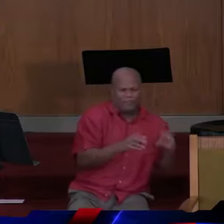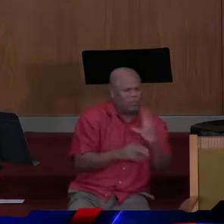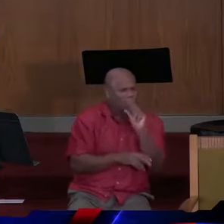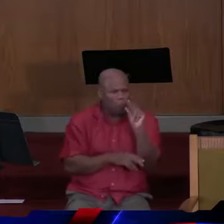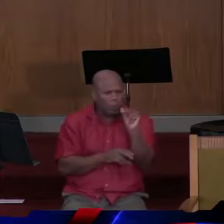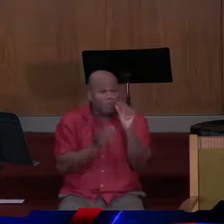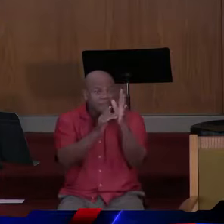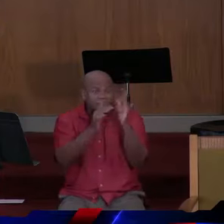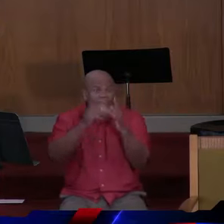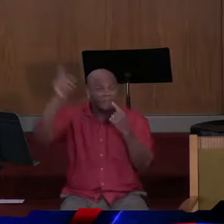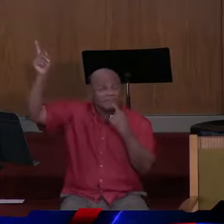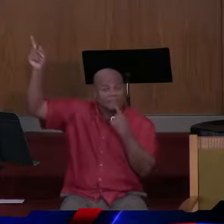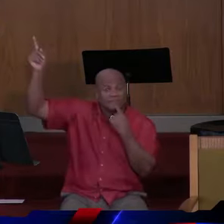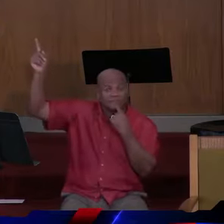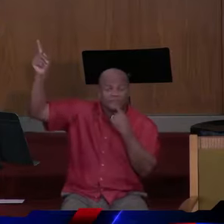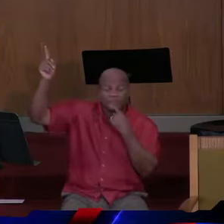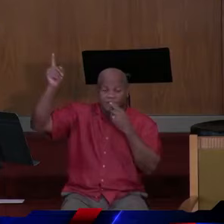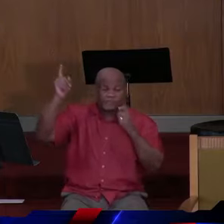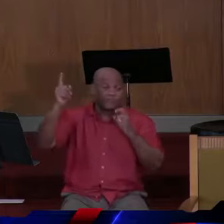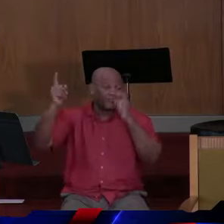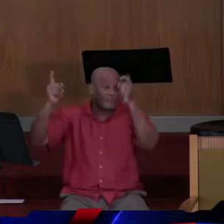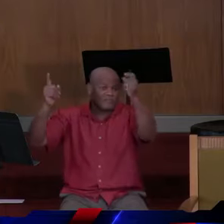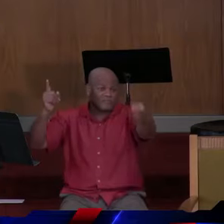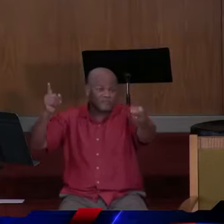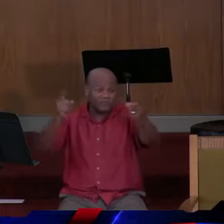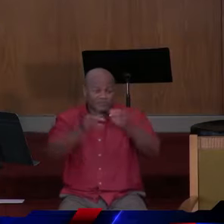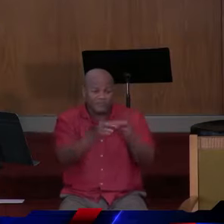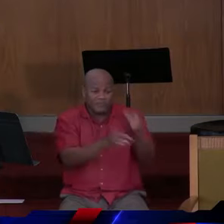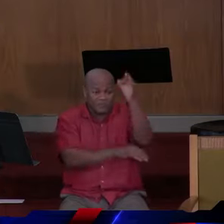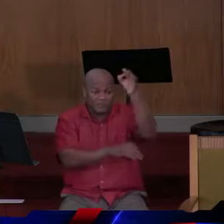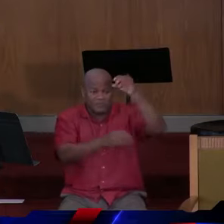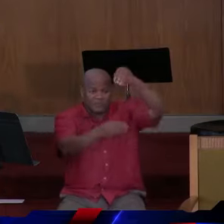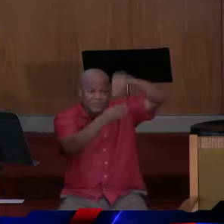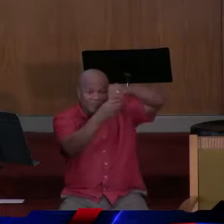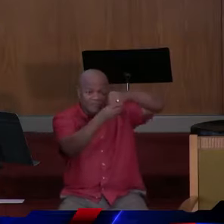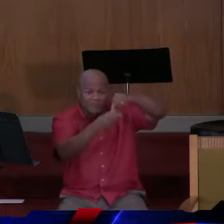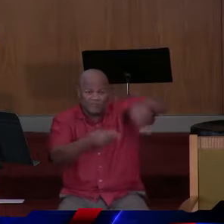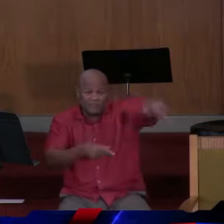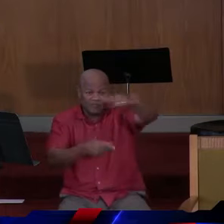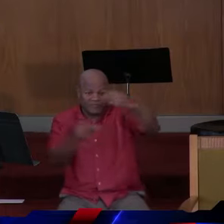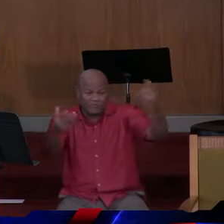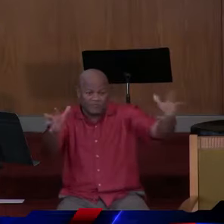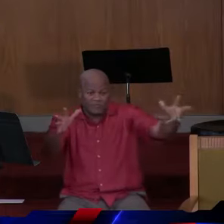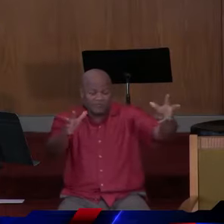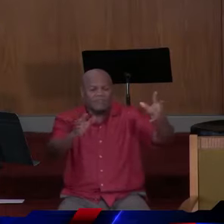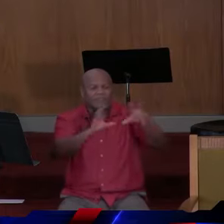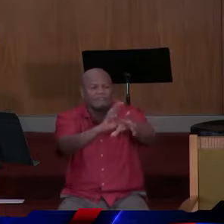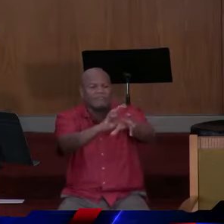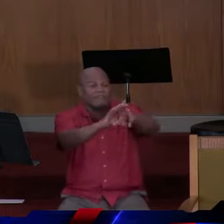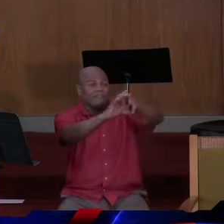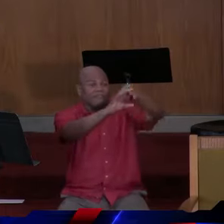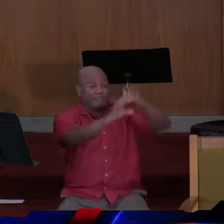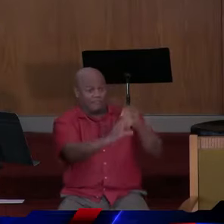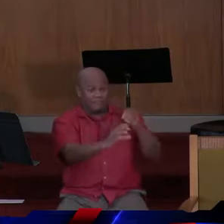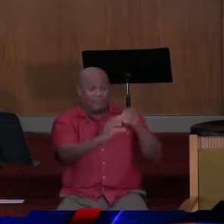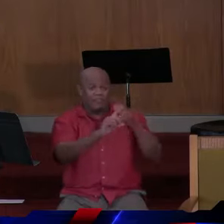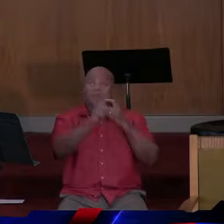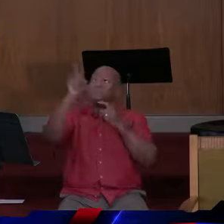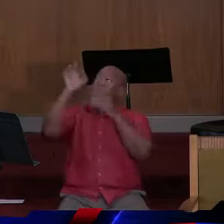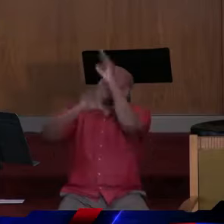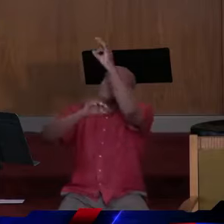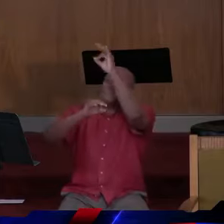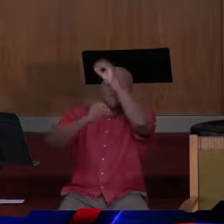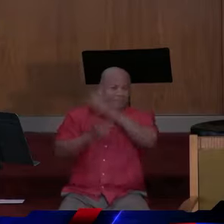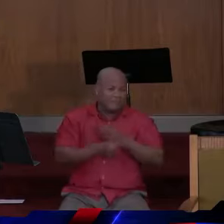said the gift of the Spirit in you will bring forth fruit from the Spirit out of you. Yeah. And